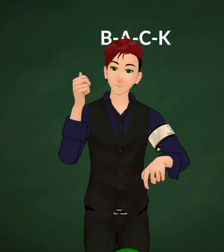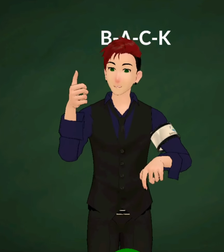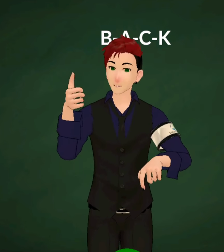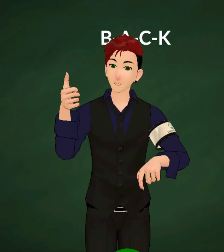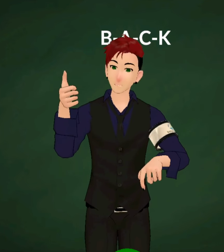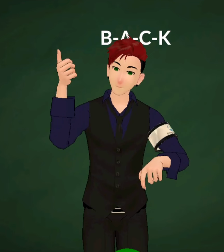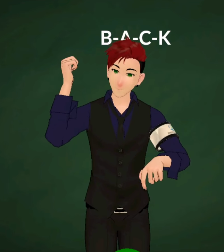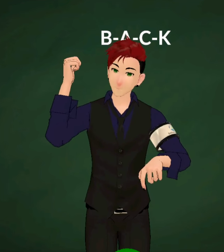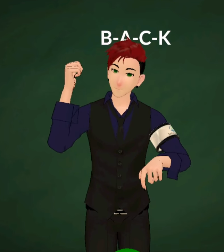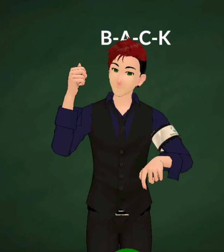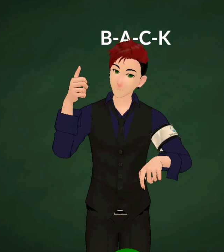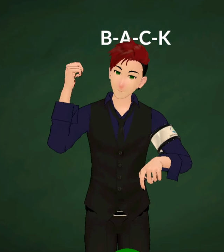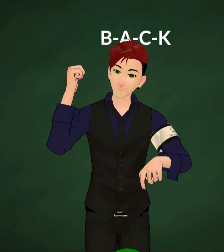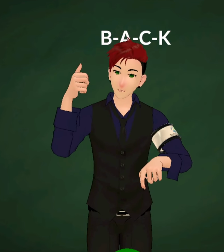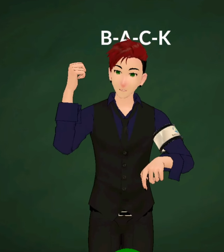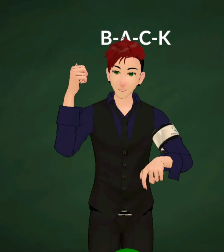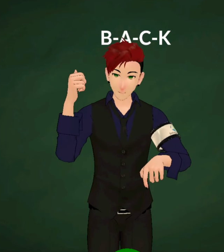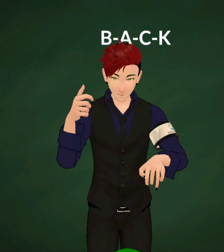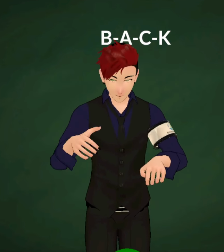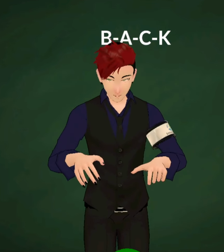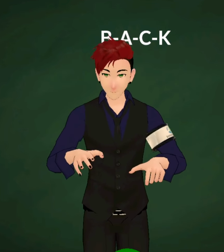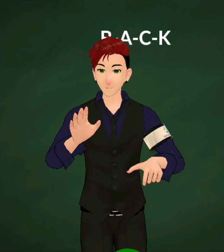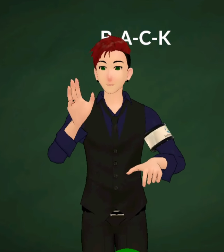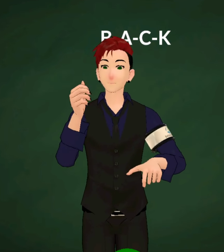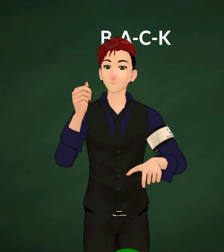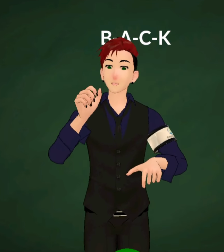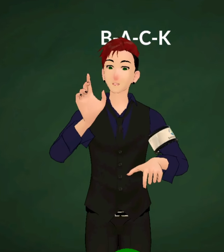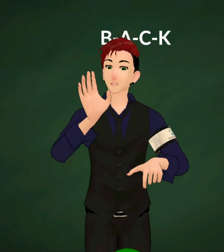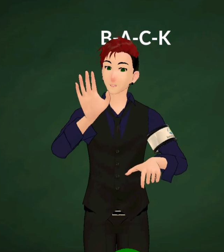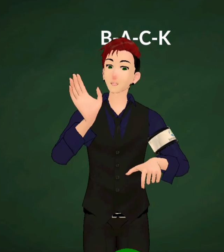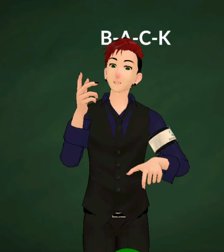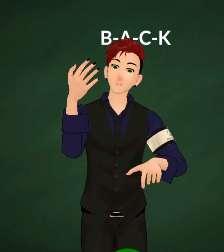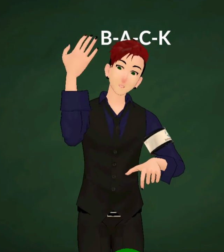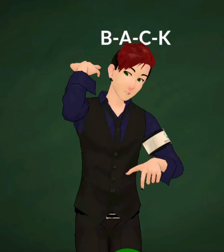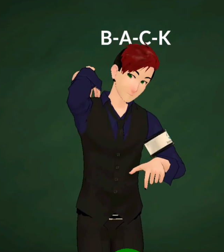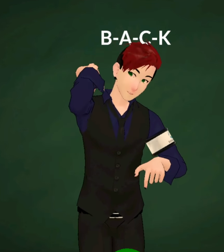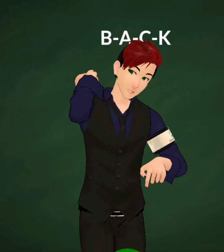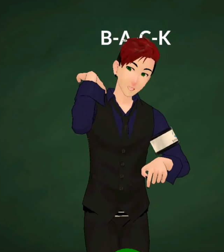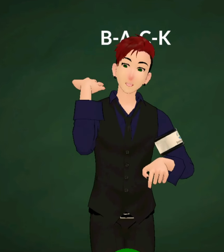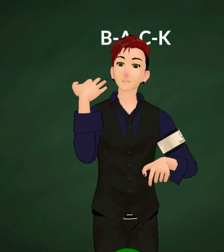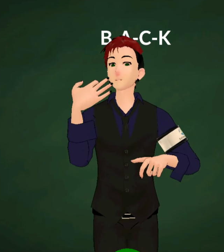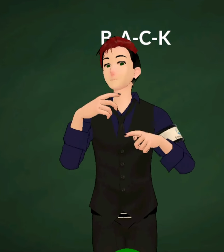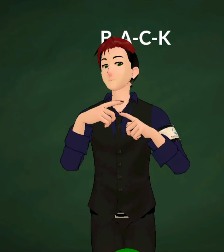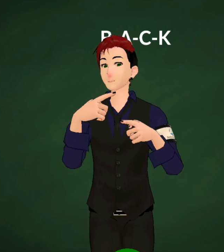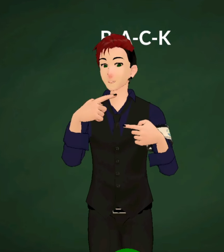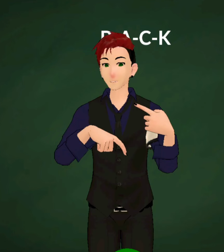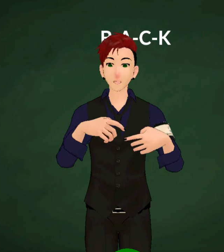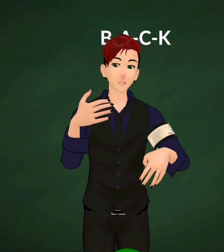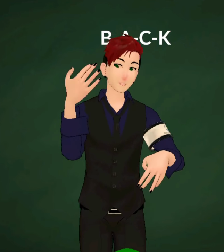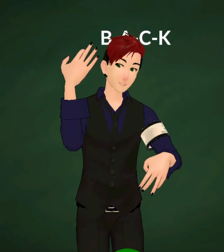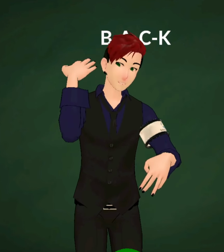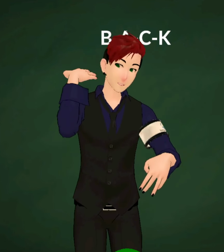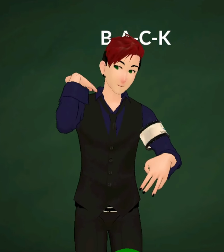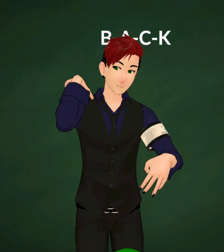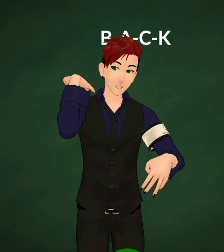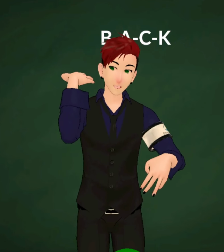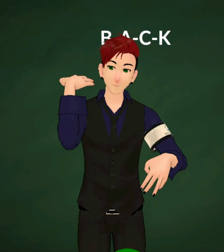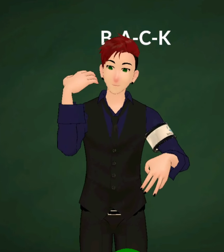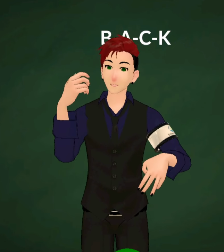just goes literally back. Now, if you're talking about your back, different sign, that's your back. You can